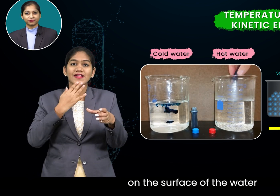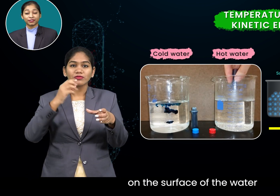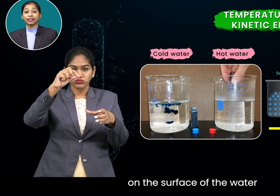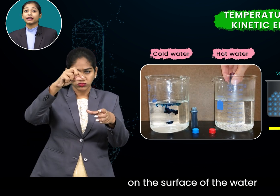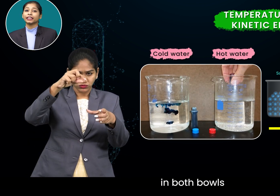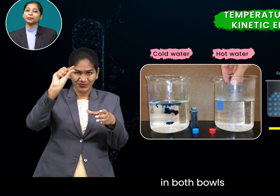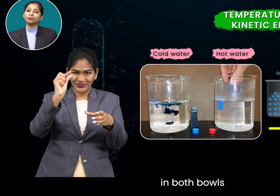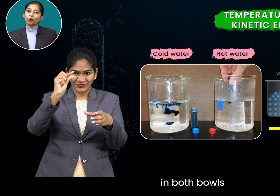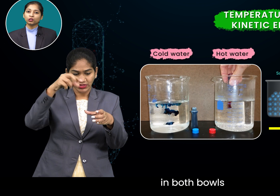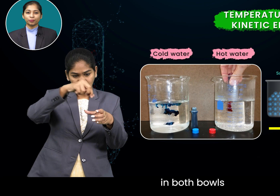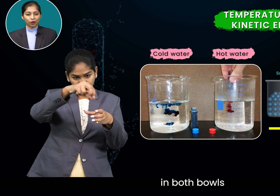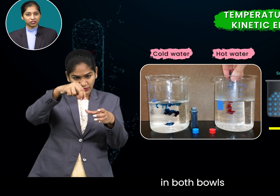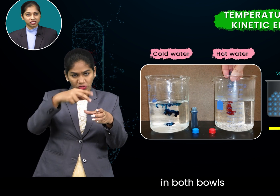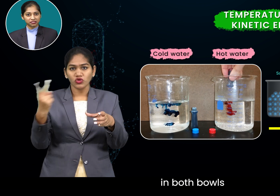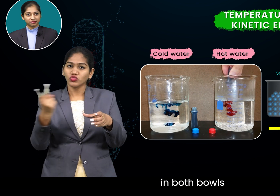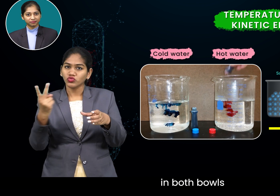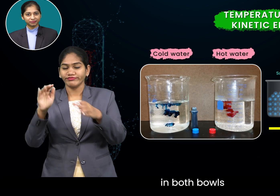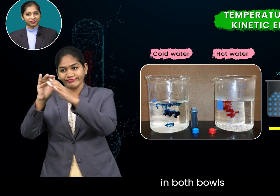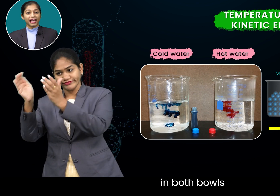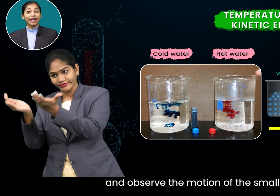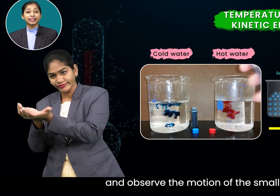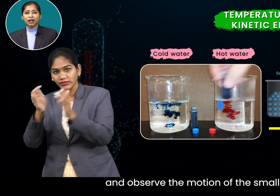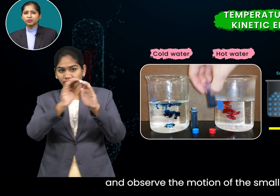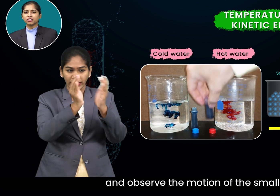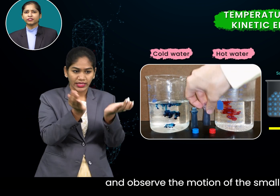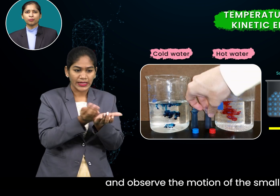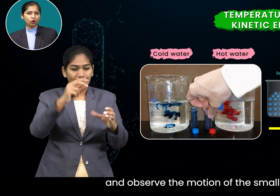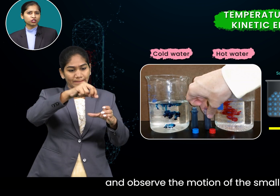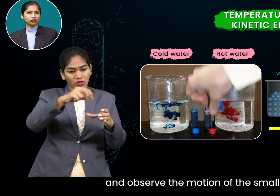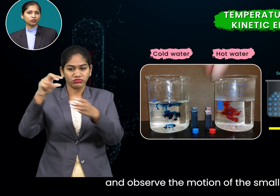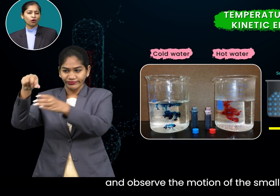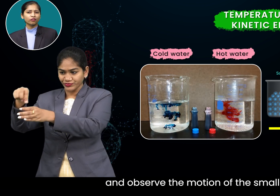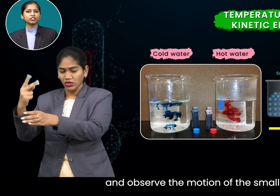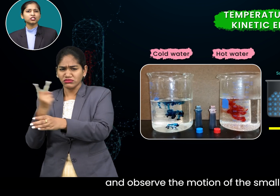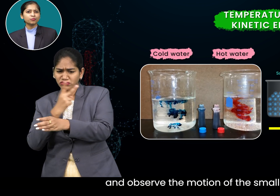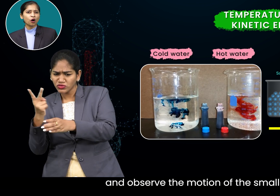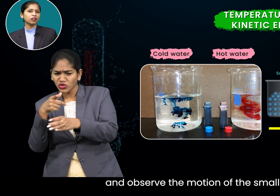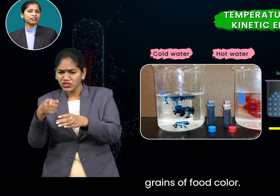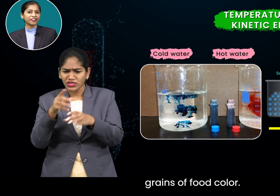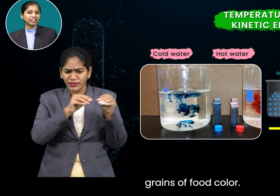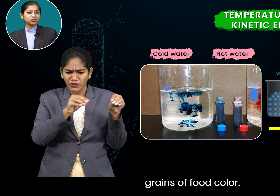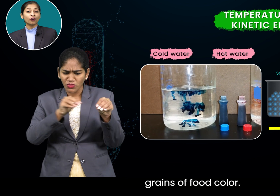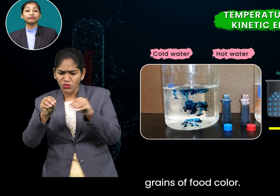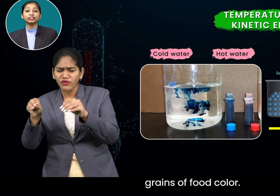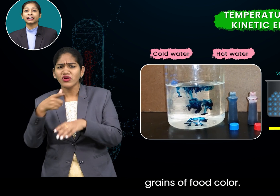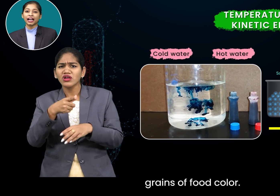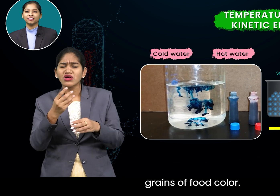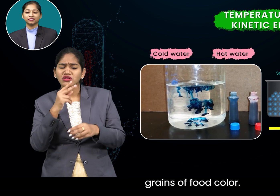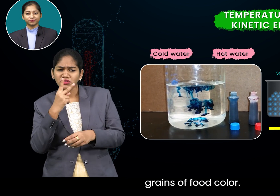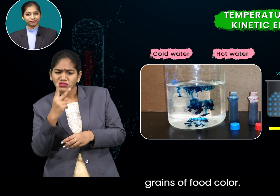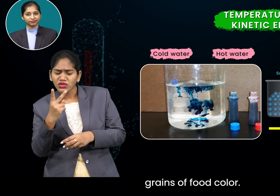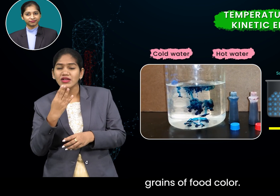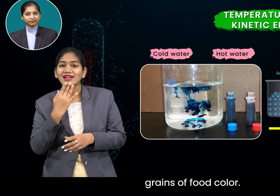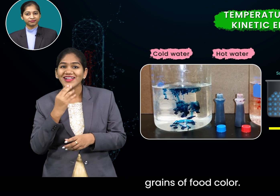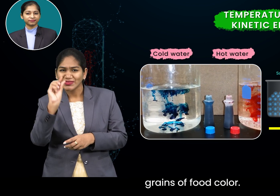in both bowls and observe the motion of the small grains of food color.